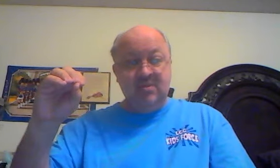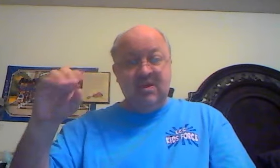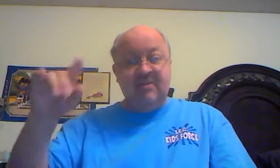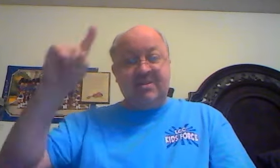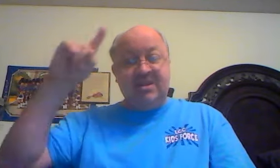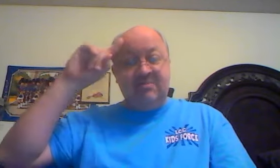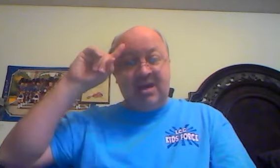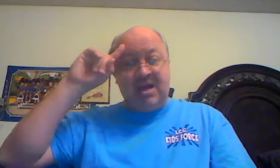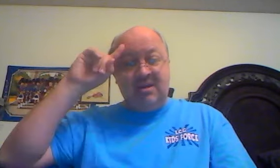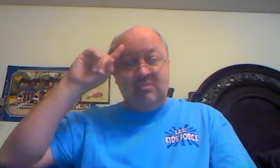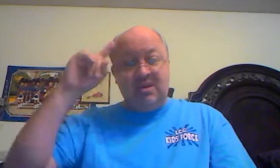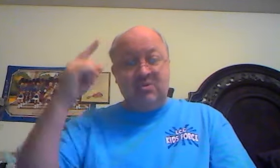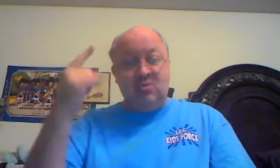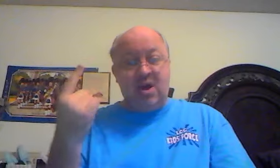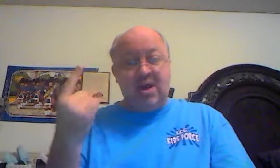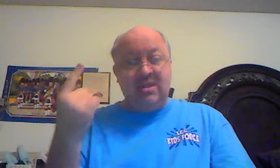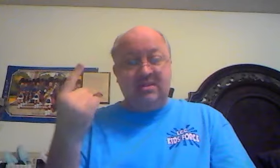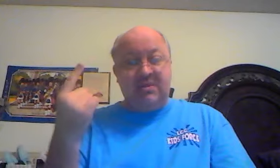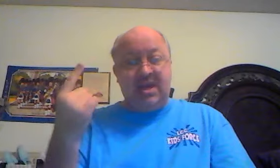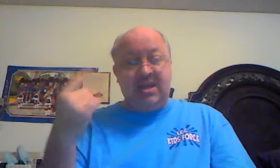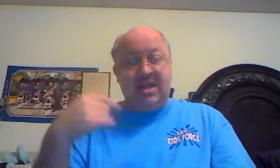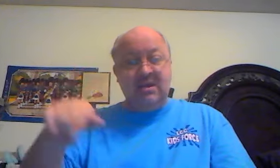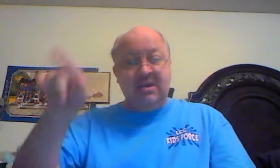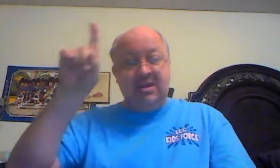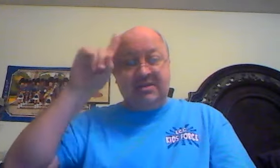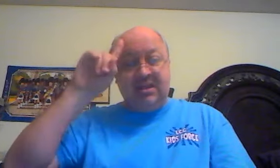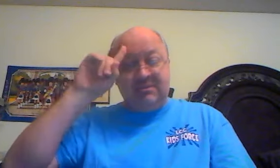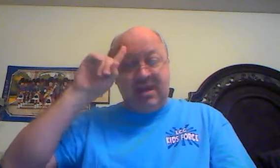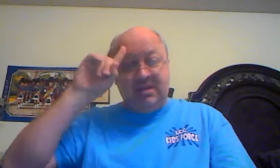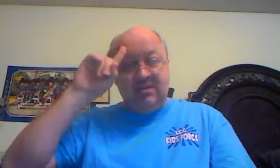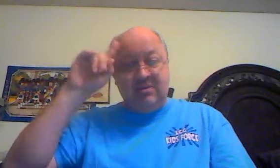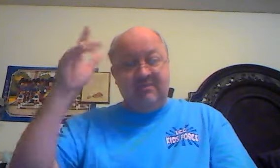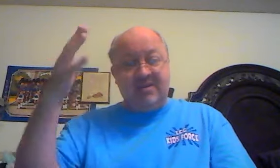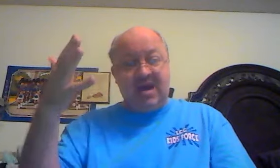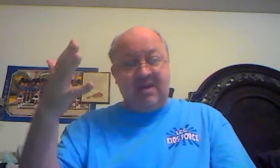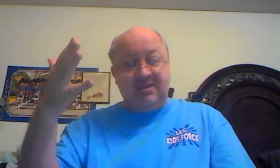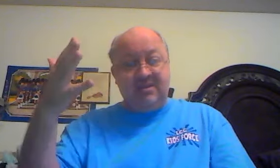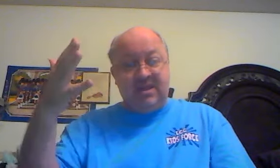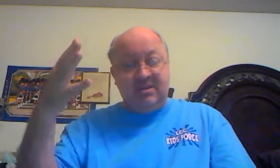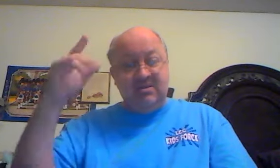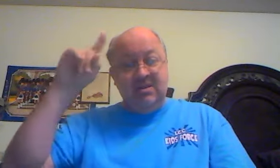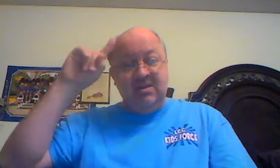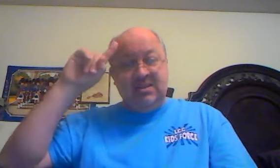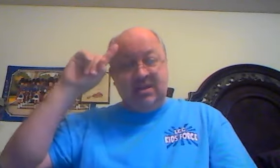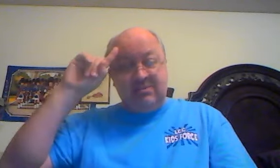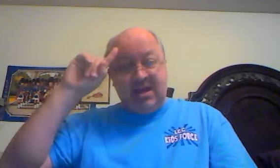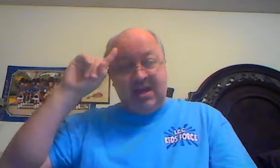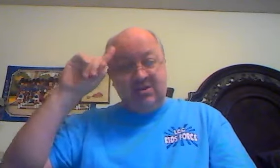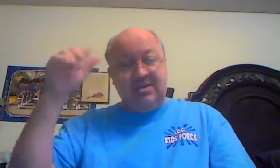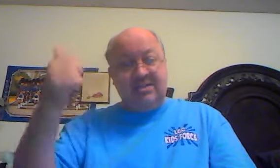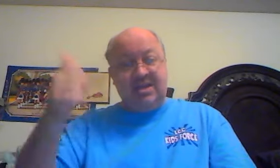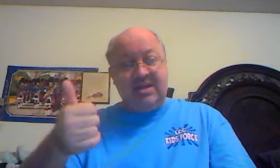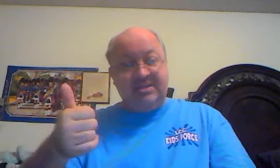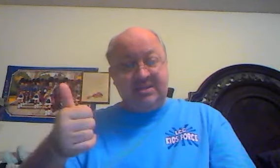If I touch my head and went into 1, that's a penny. I touch my head and go into 5, it's a nickel. Touch my head and go into 10, it's a